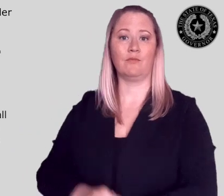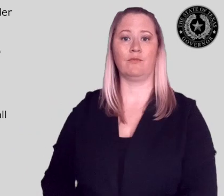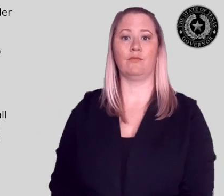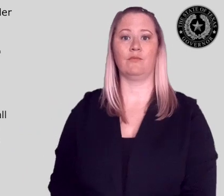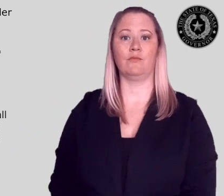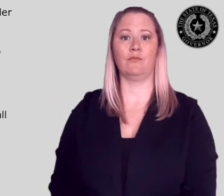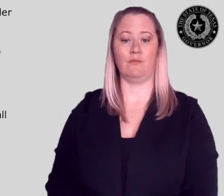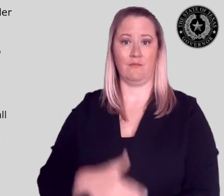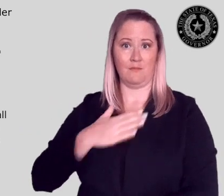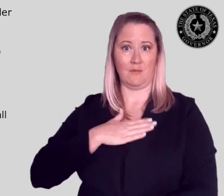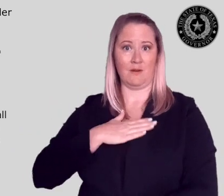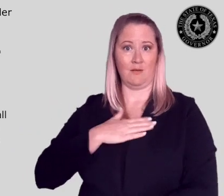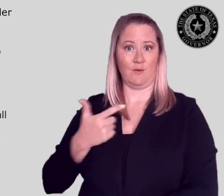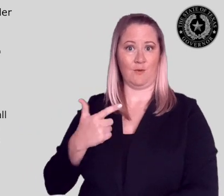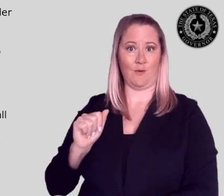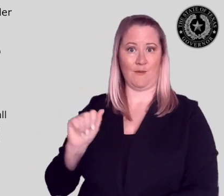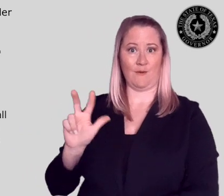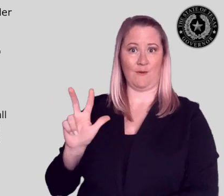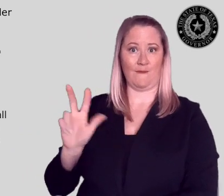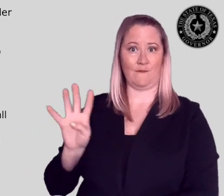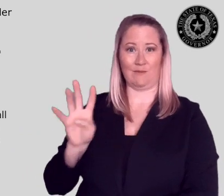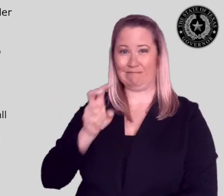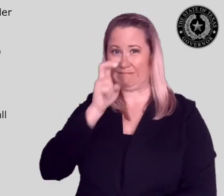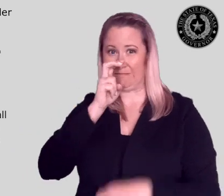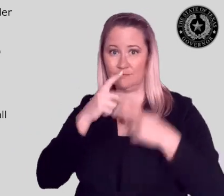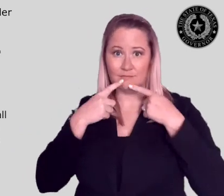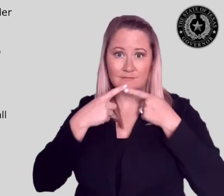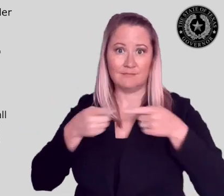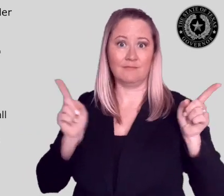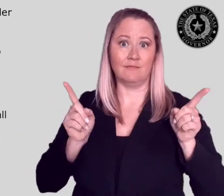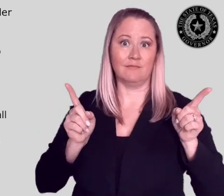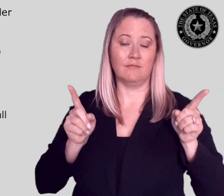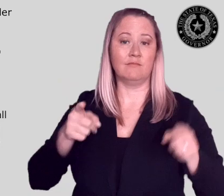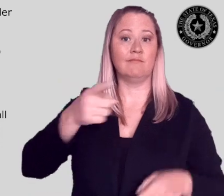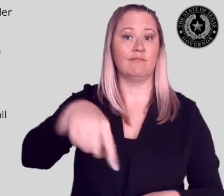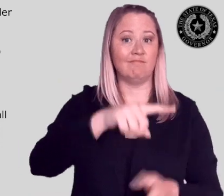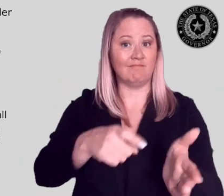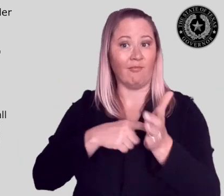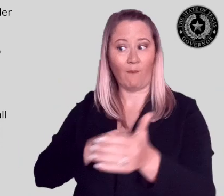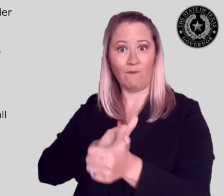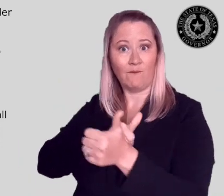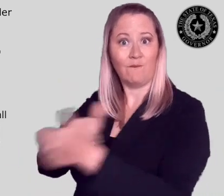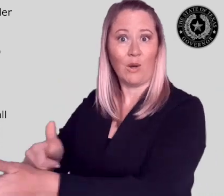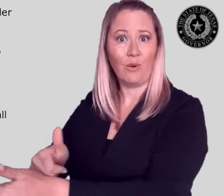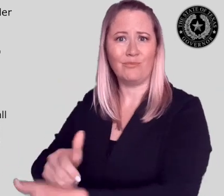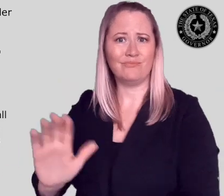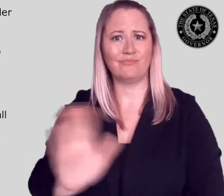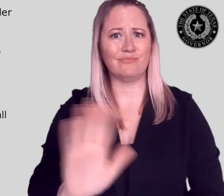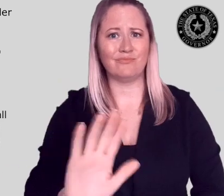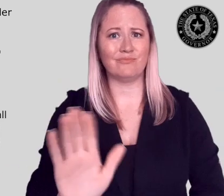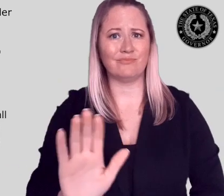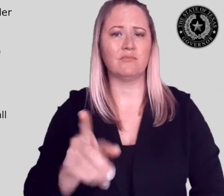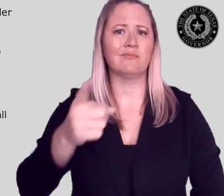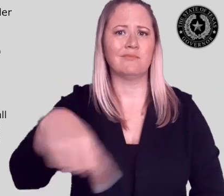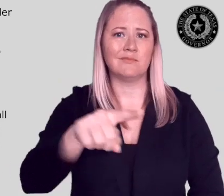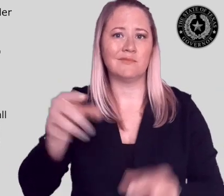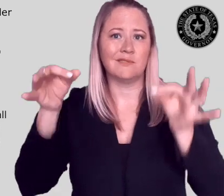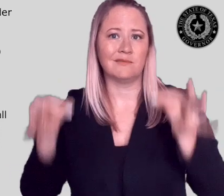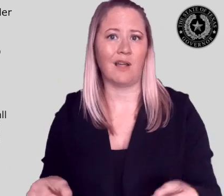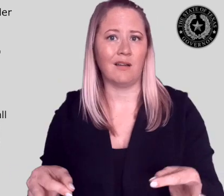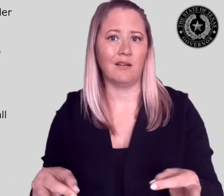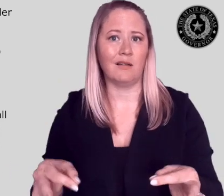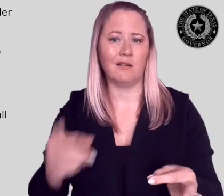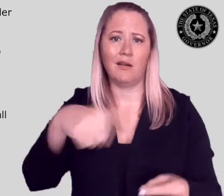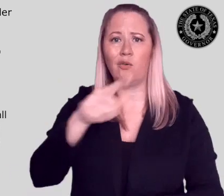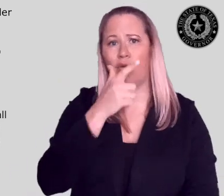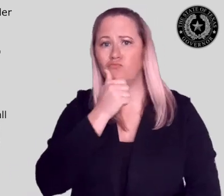limitations imposed by local governmental entities or officials in all counties not in an area of high